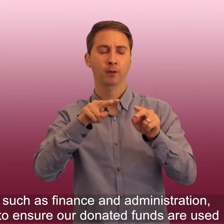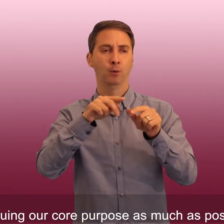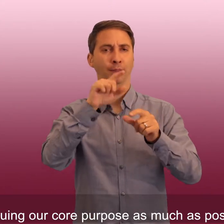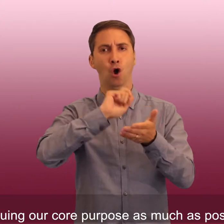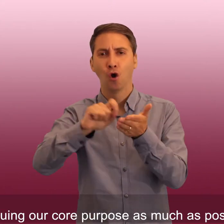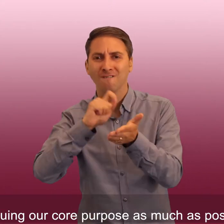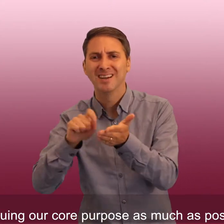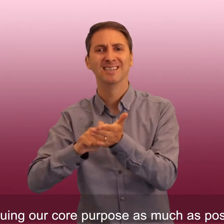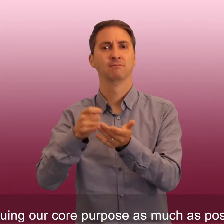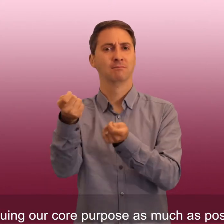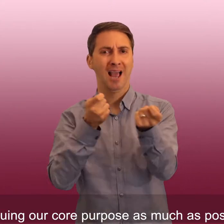purpose as much as possible.